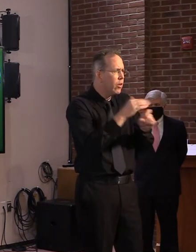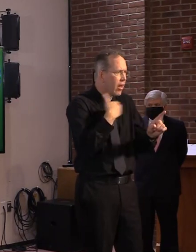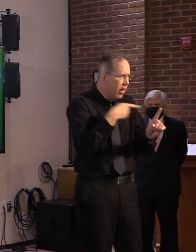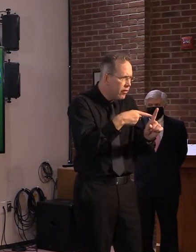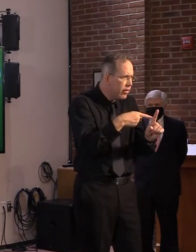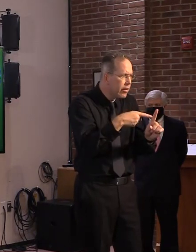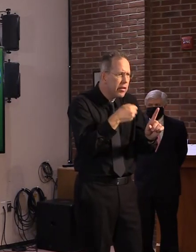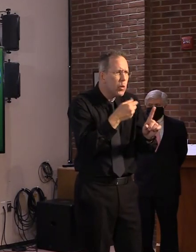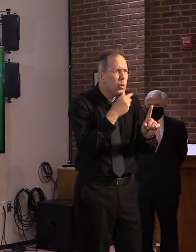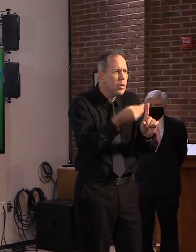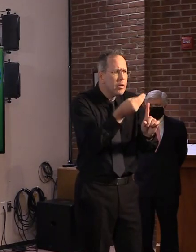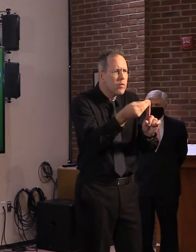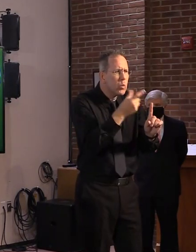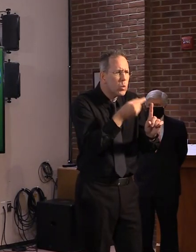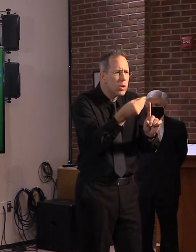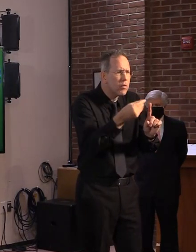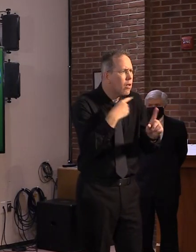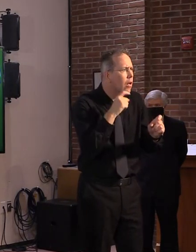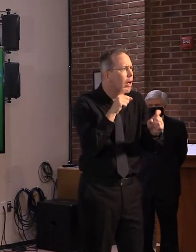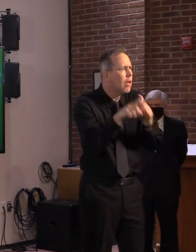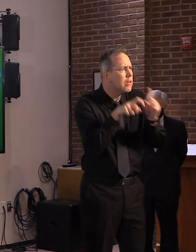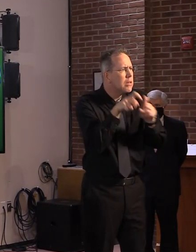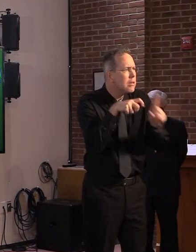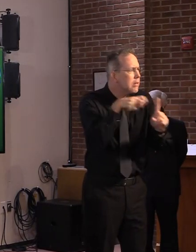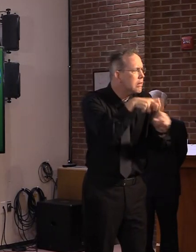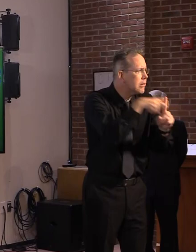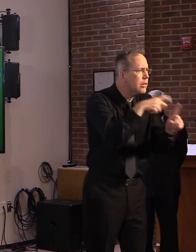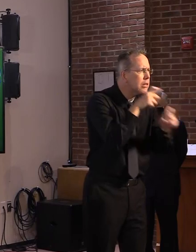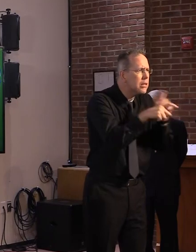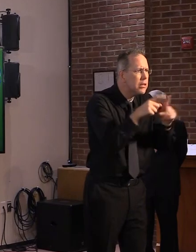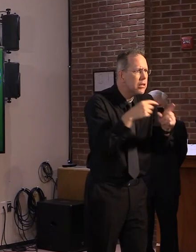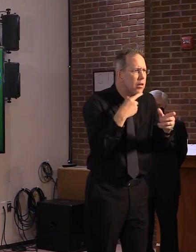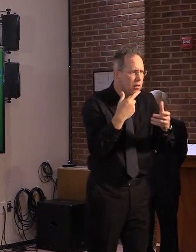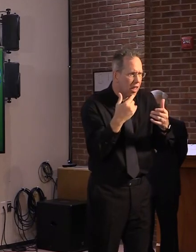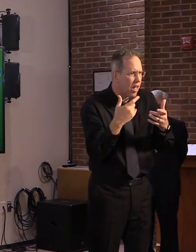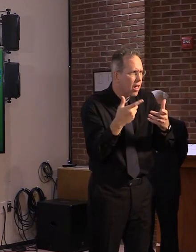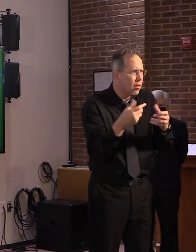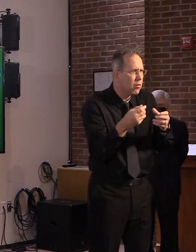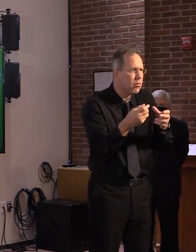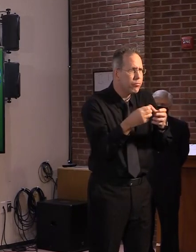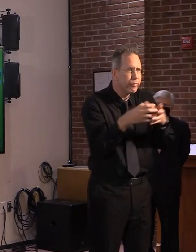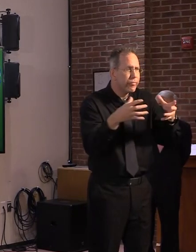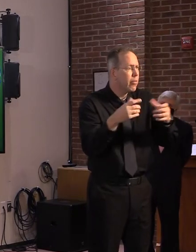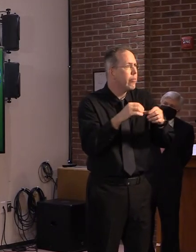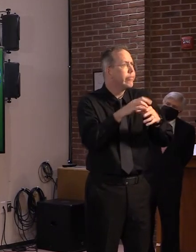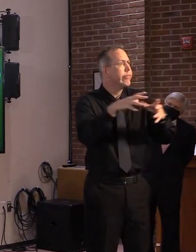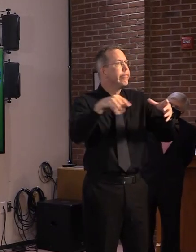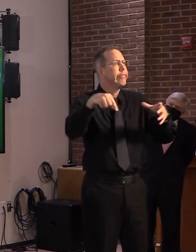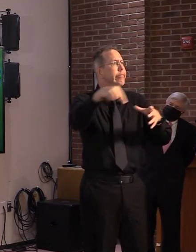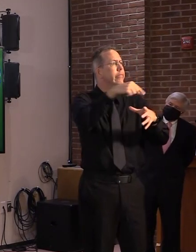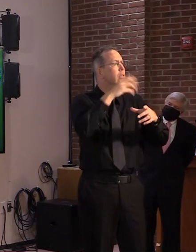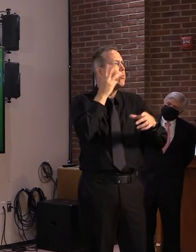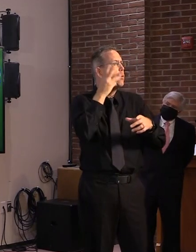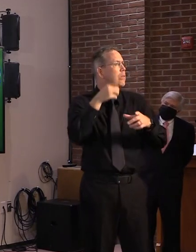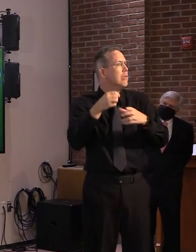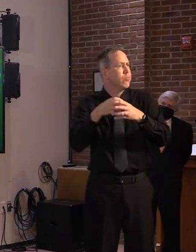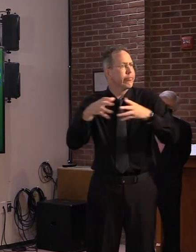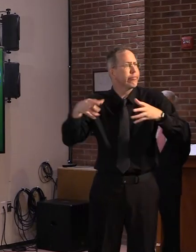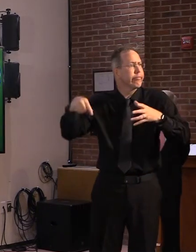were in contact with. And now it's much more complex. Not quite, perhaps, for some people the way it